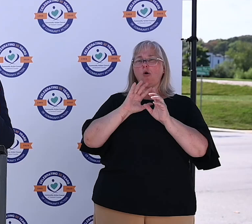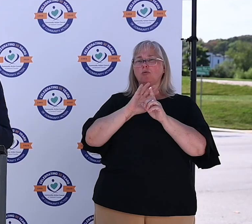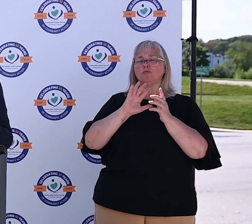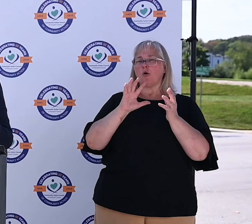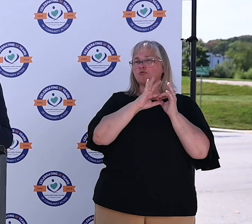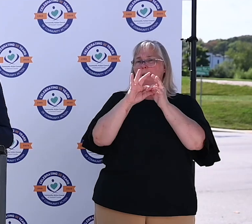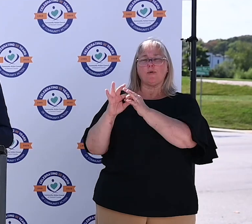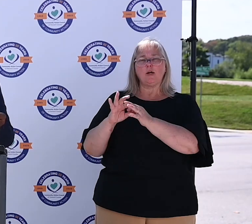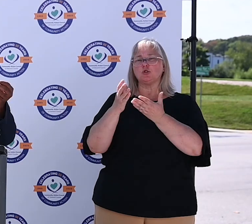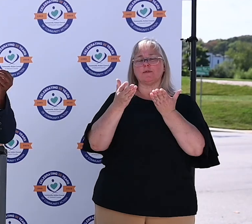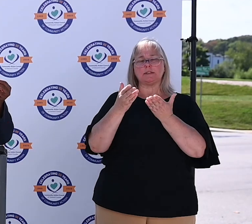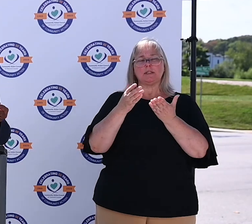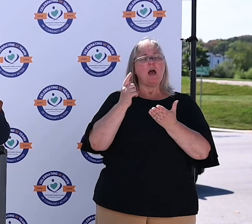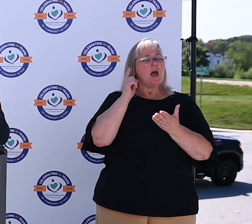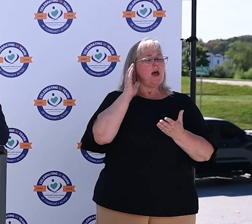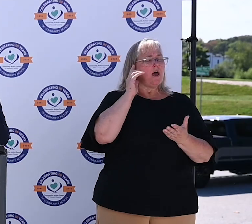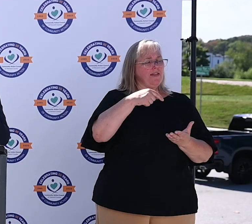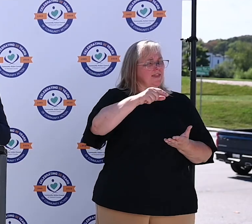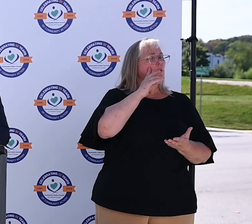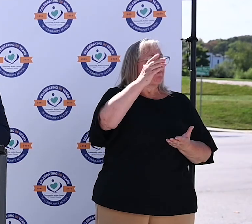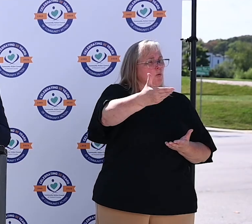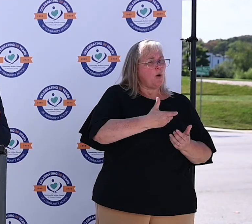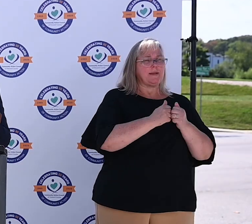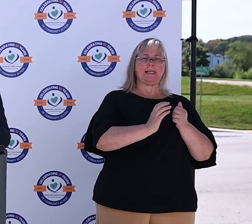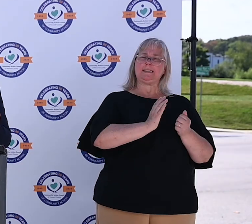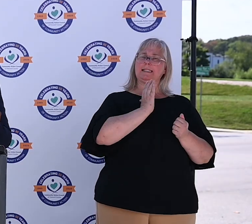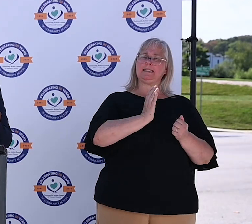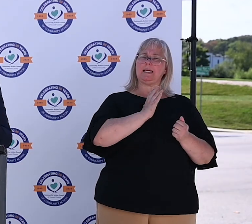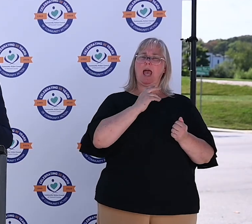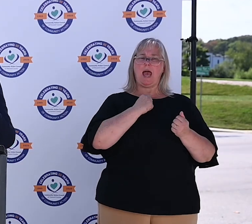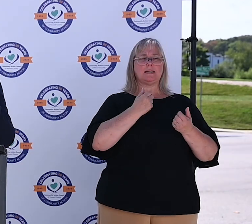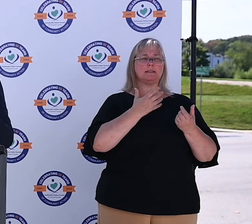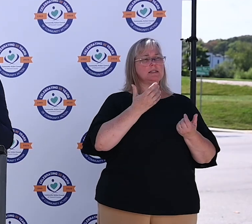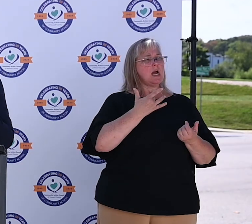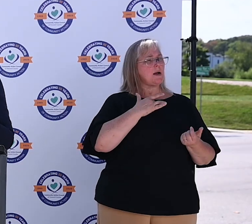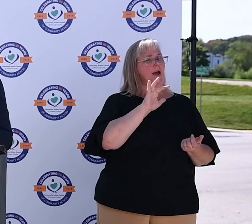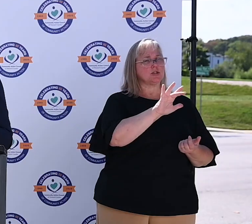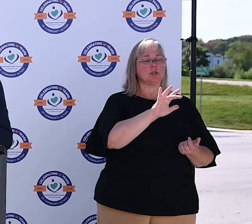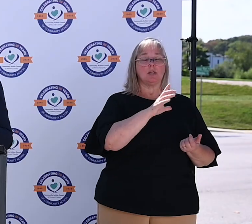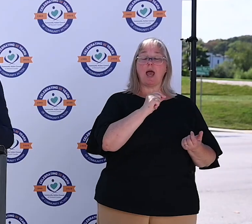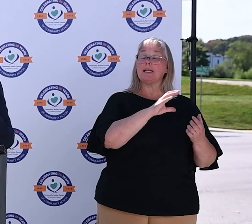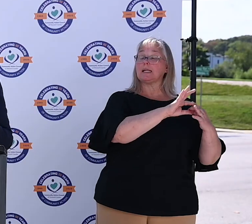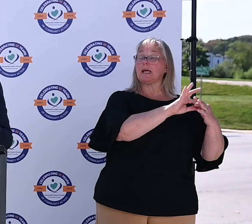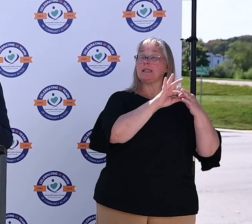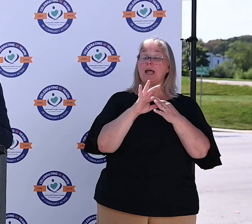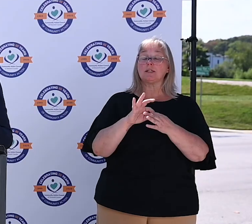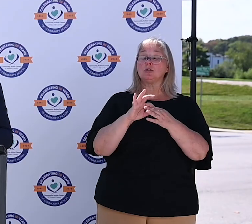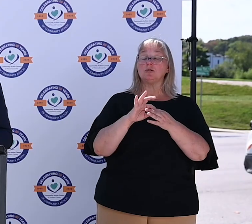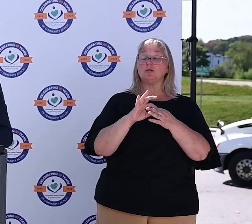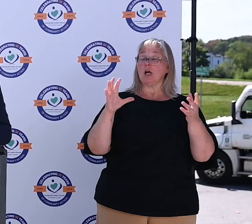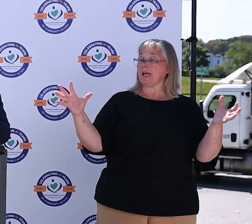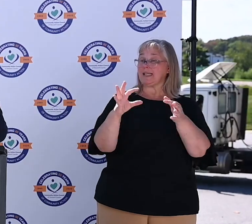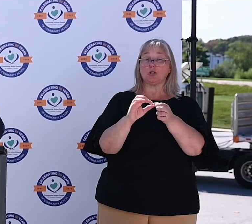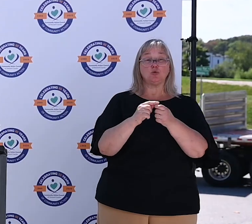be welcomed with dignity and compassion and connected to